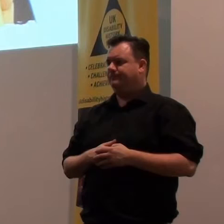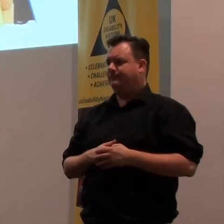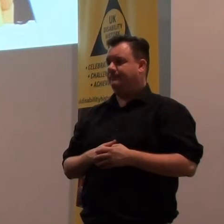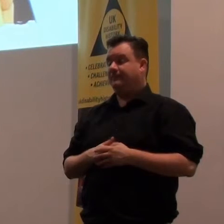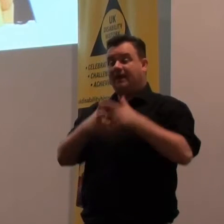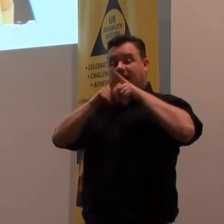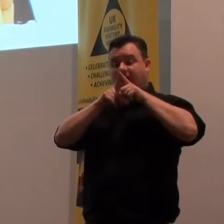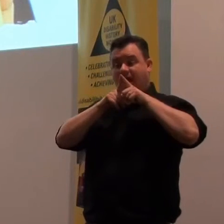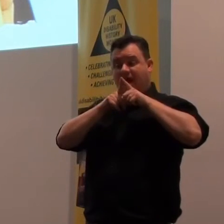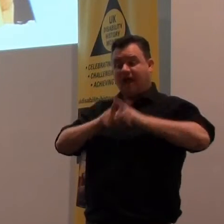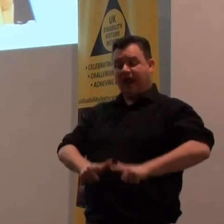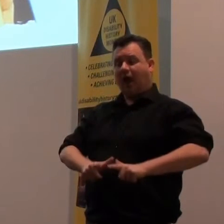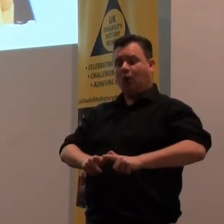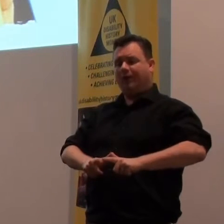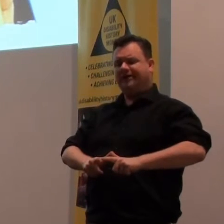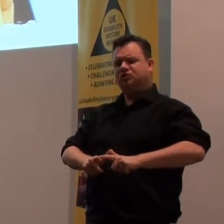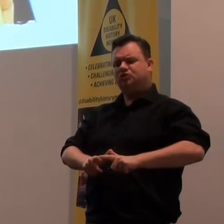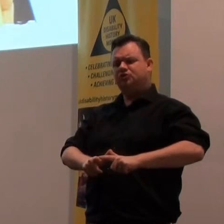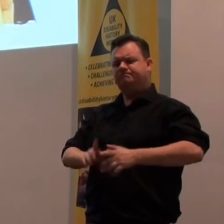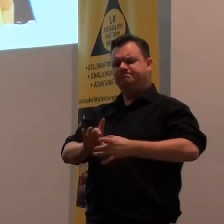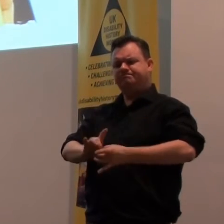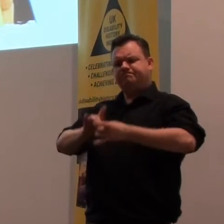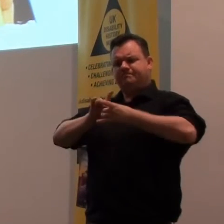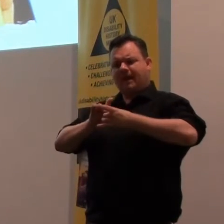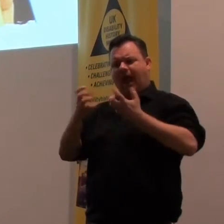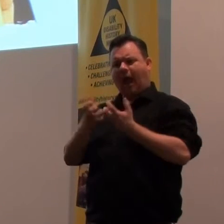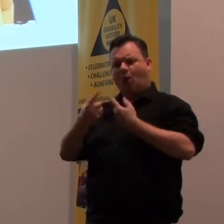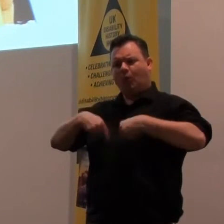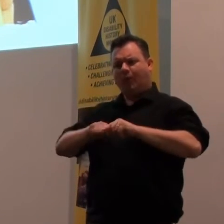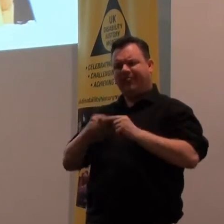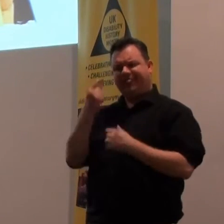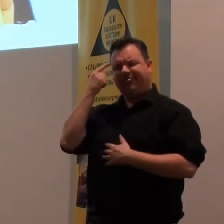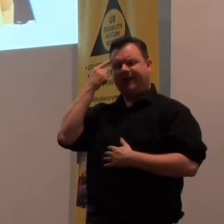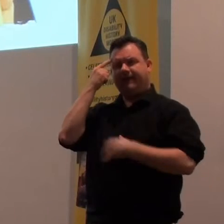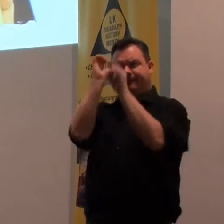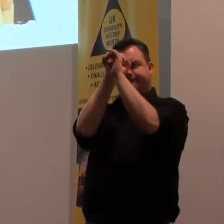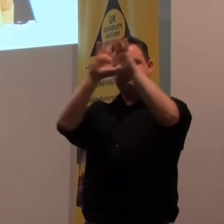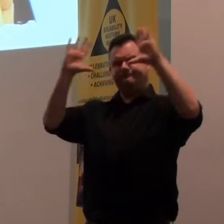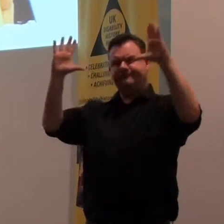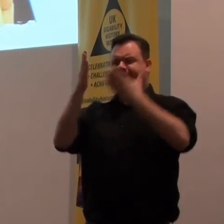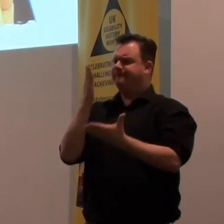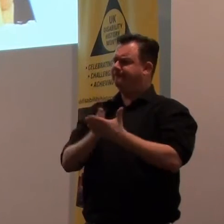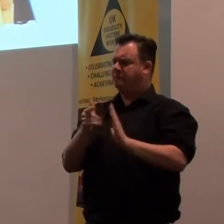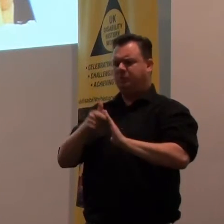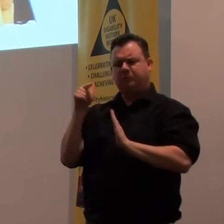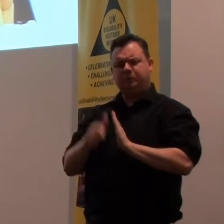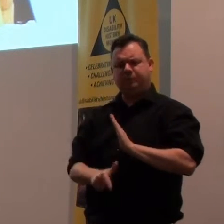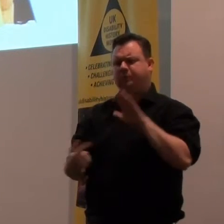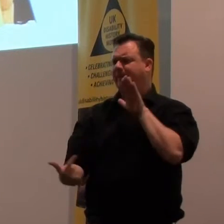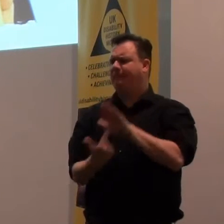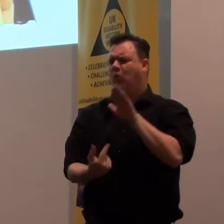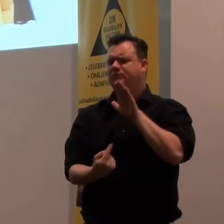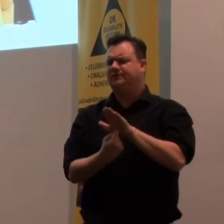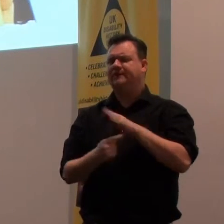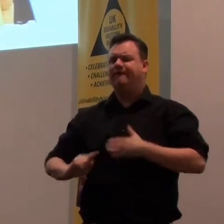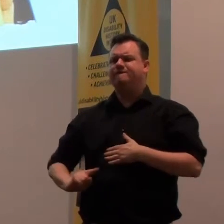But language shapes the way we think. It's very, very profoundly important. And the first